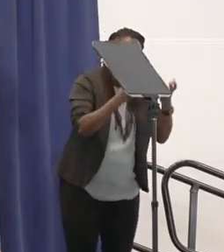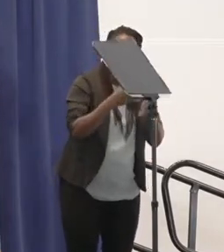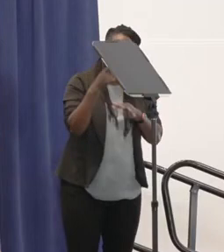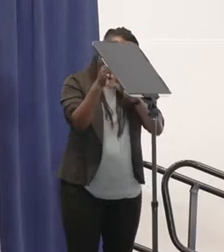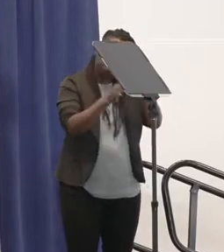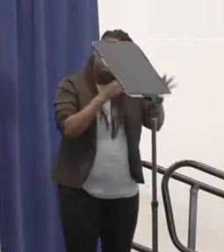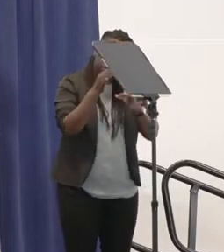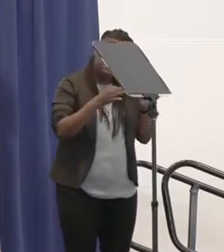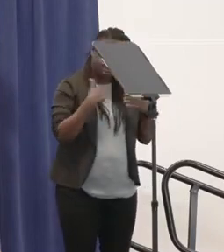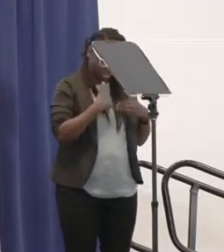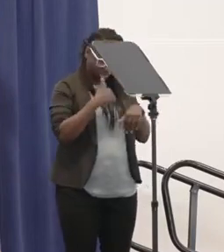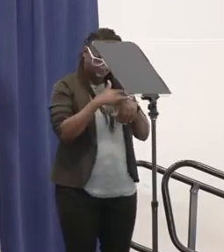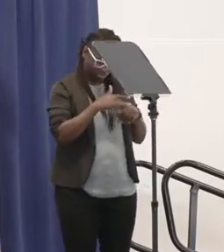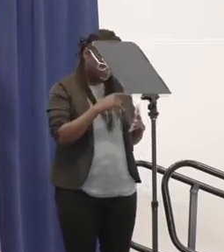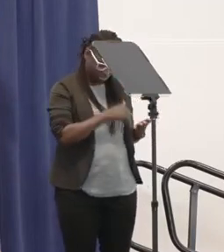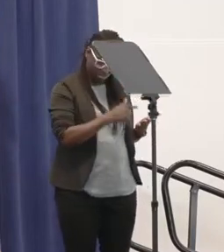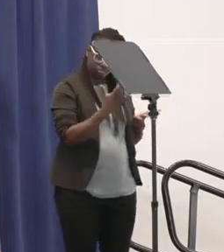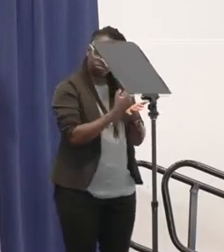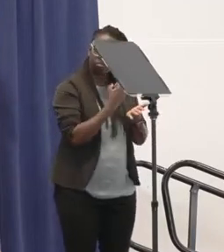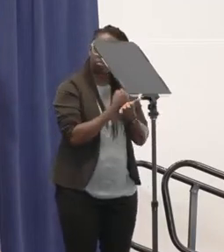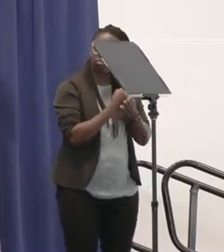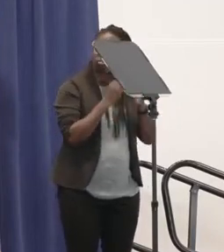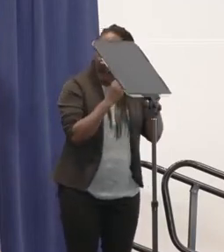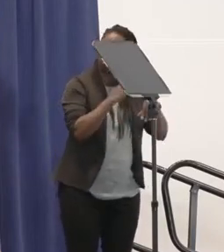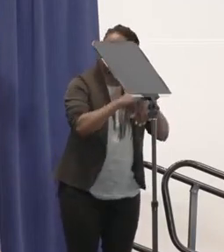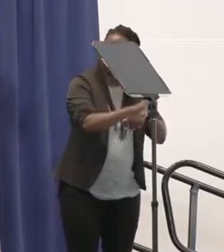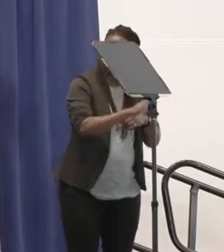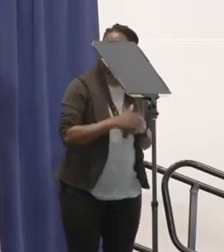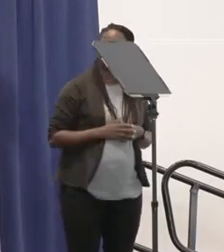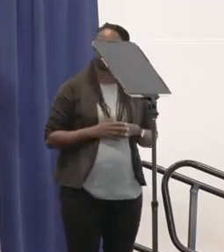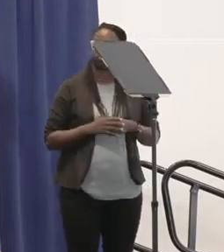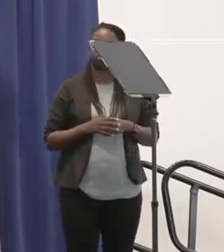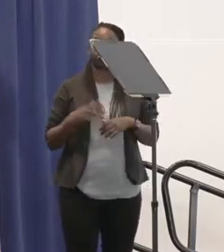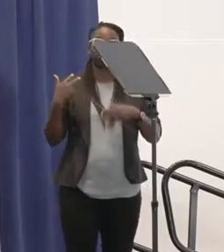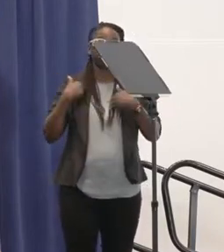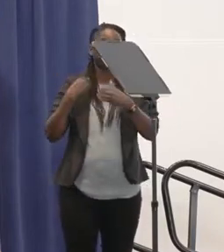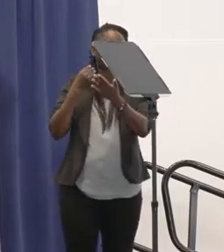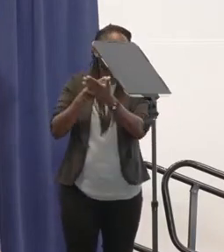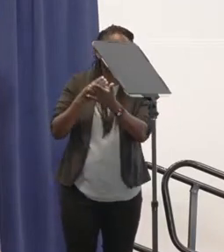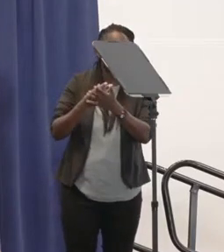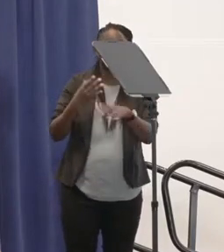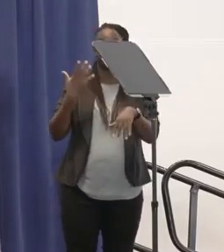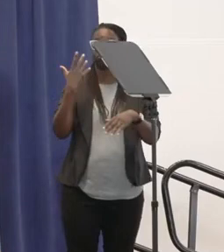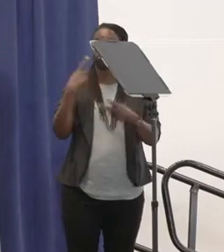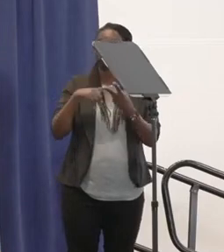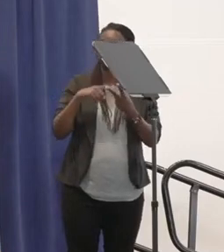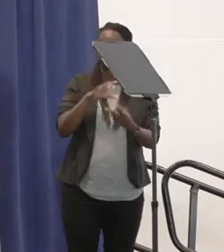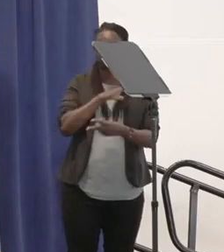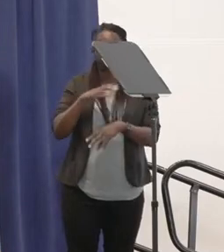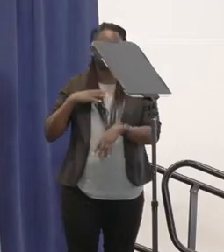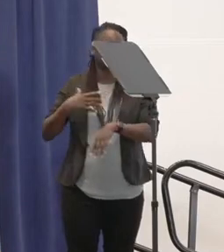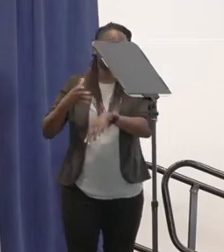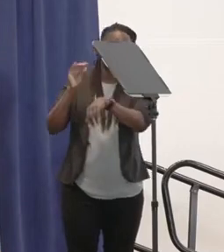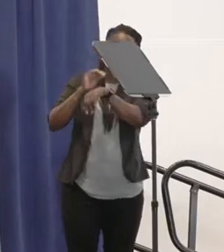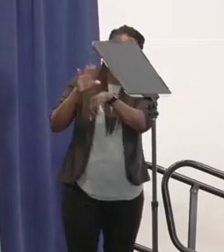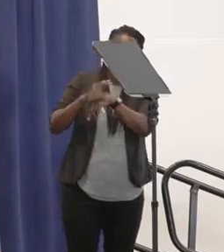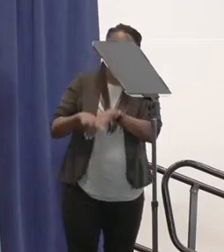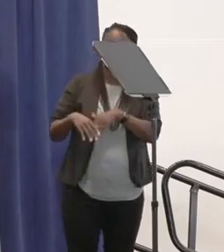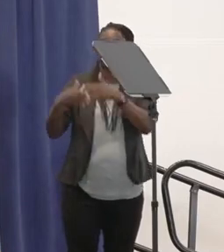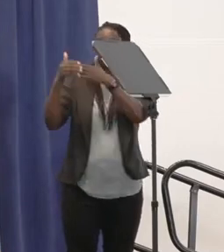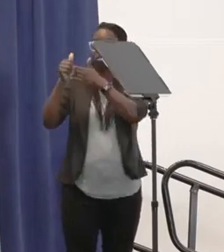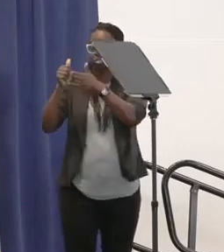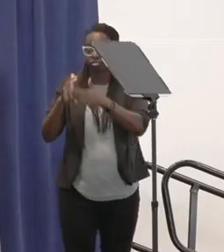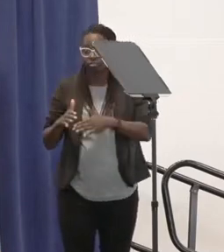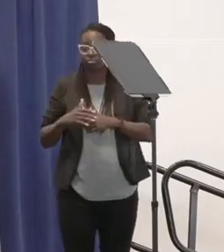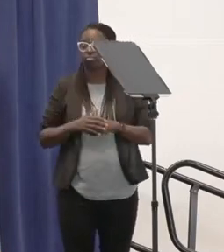here to help support educators, counselors, college staff, and leaders who work to support students every